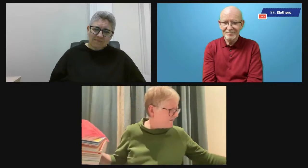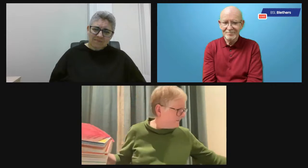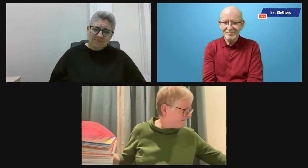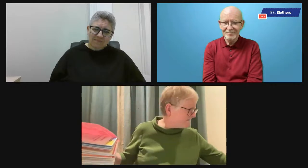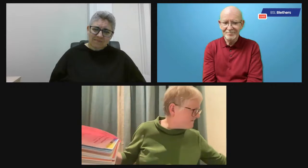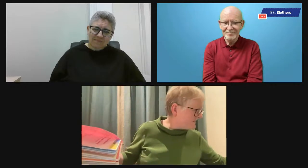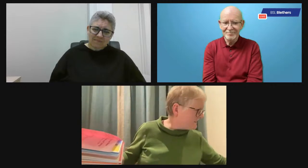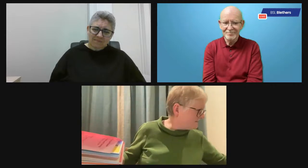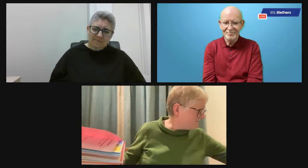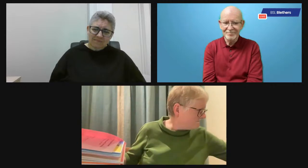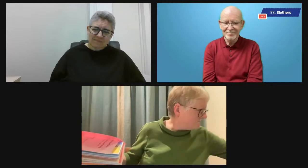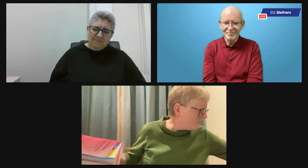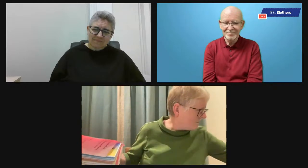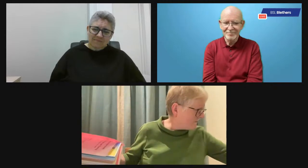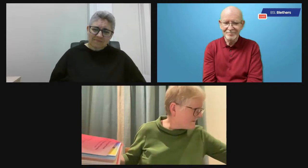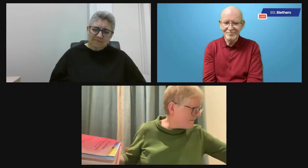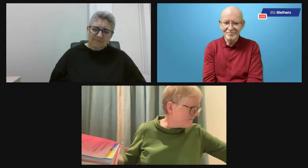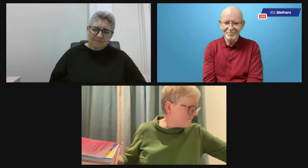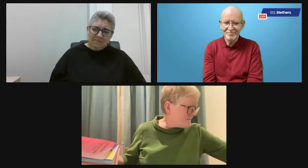Wow.